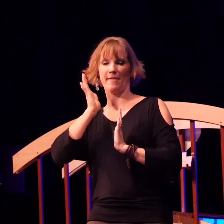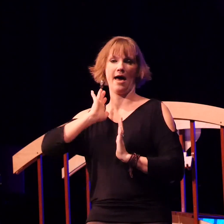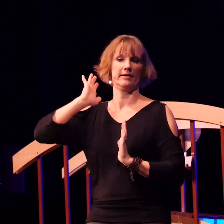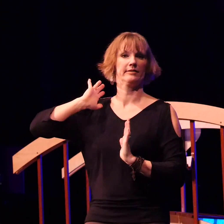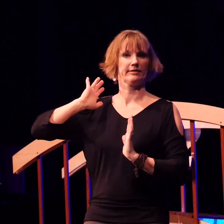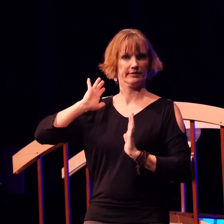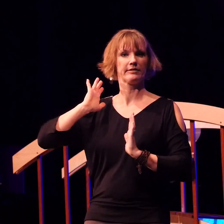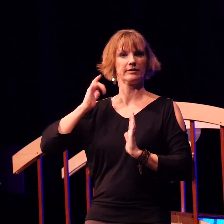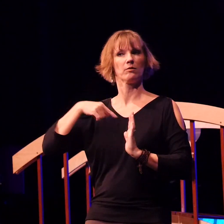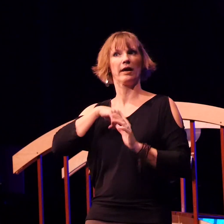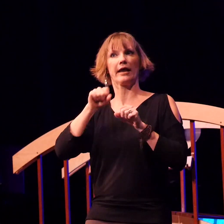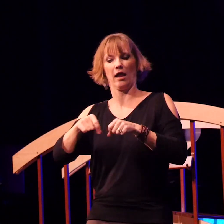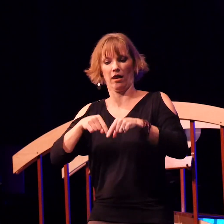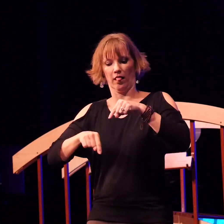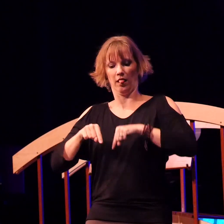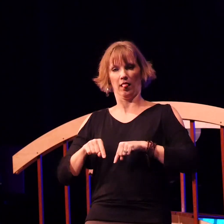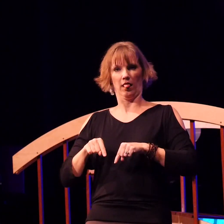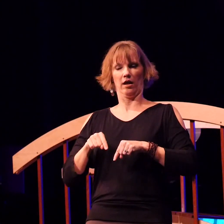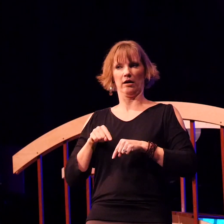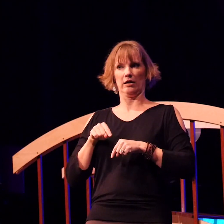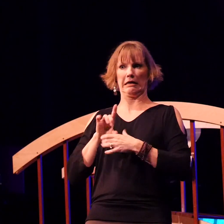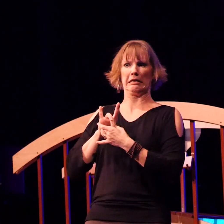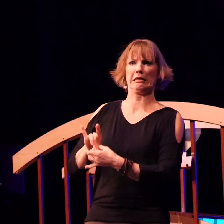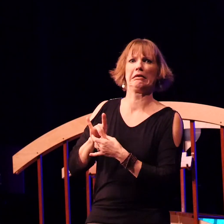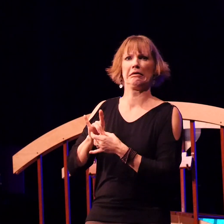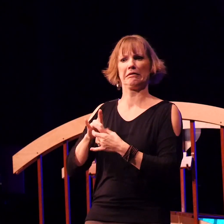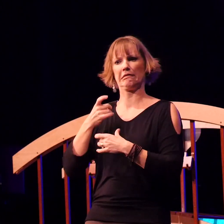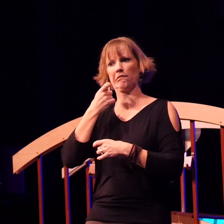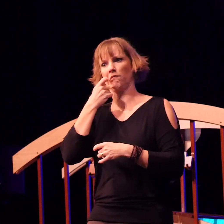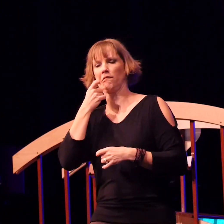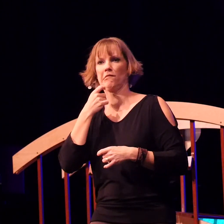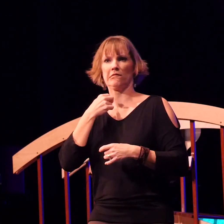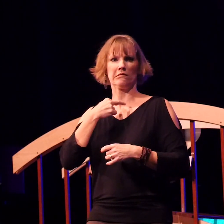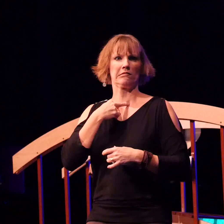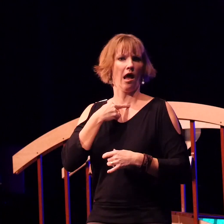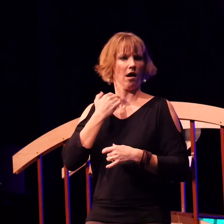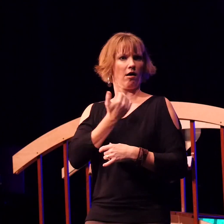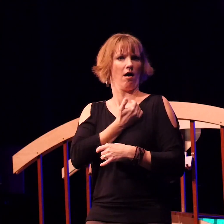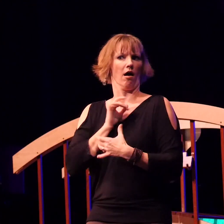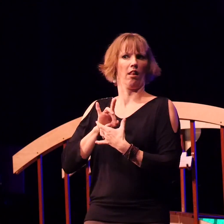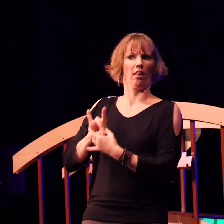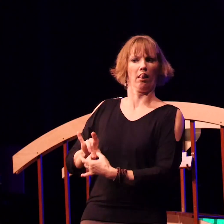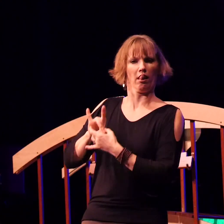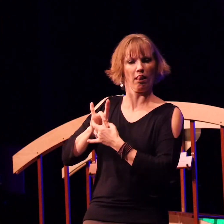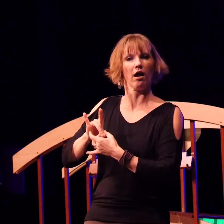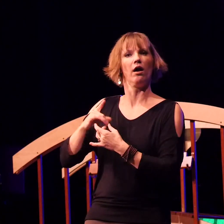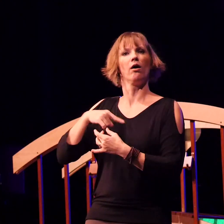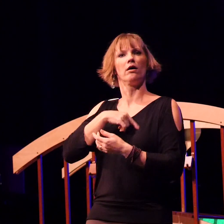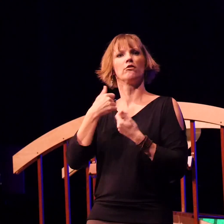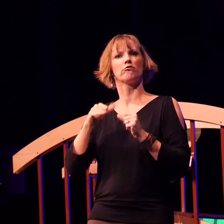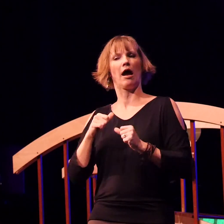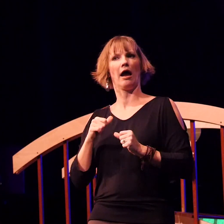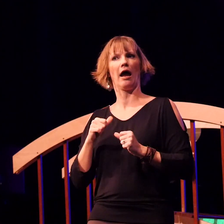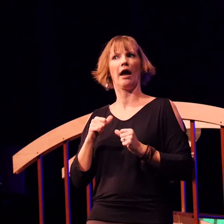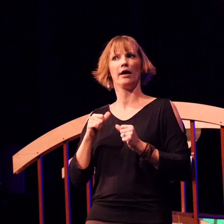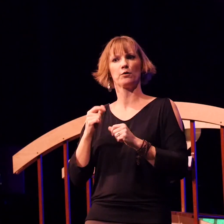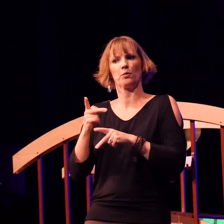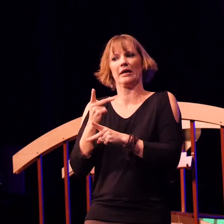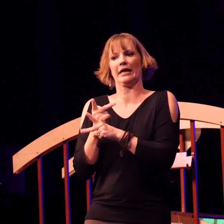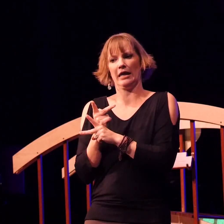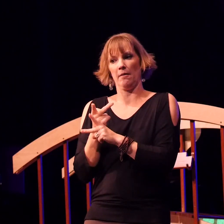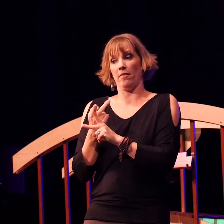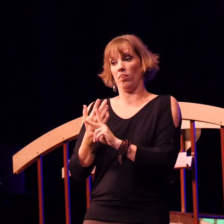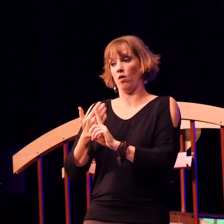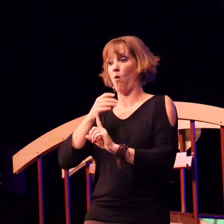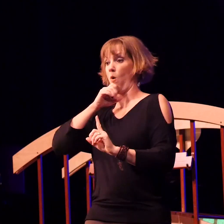past. We can fall back into clinging and into our attachments and try to carry elements of the old